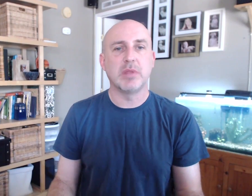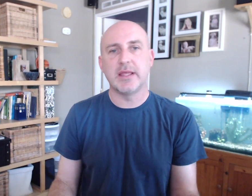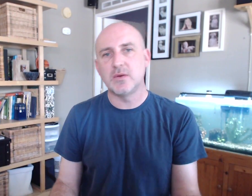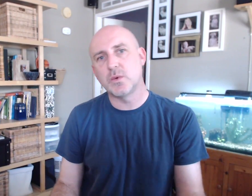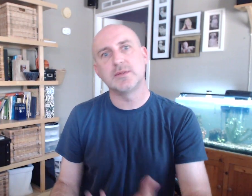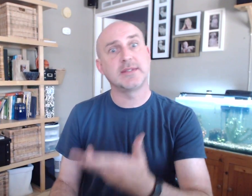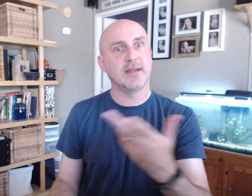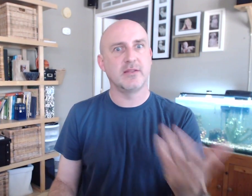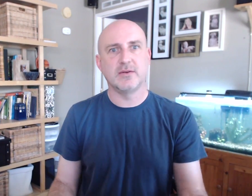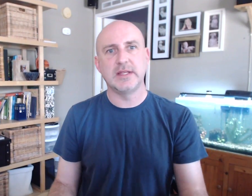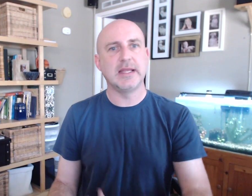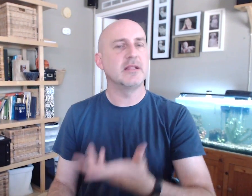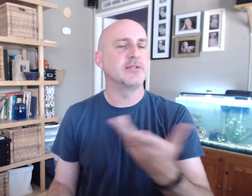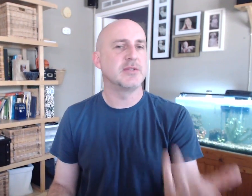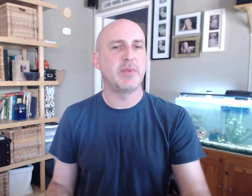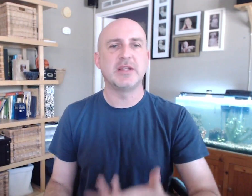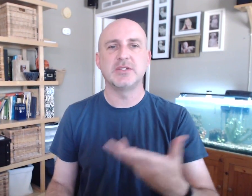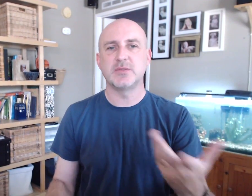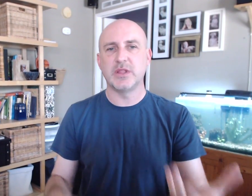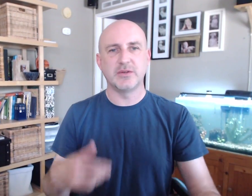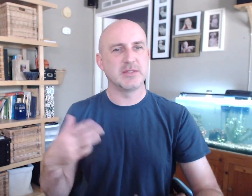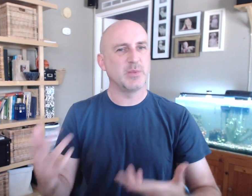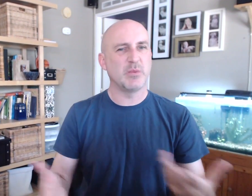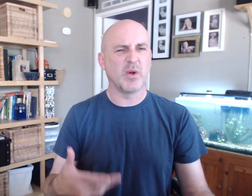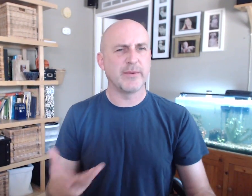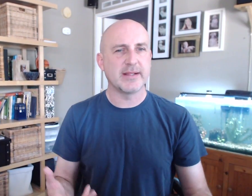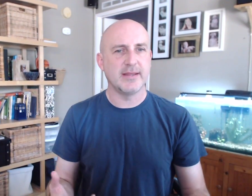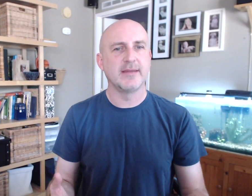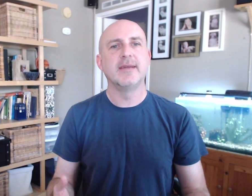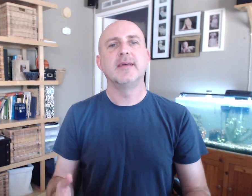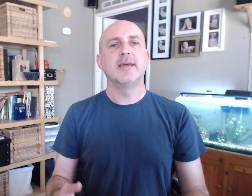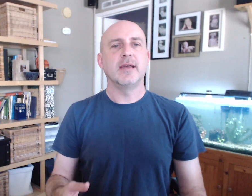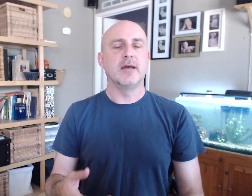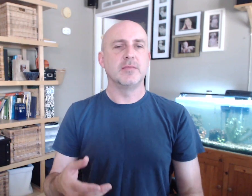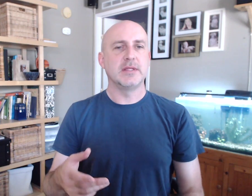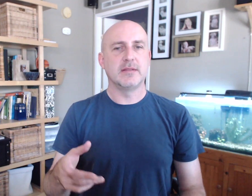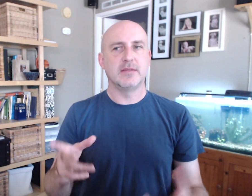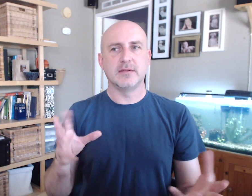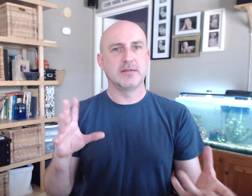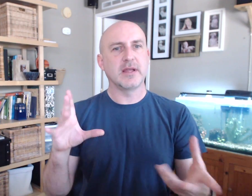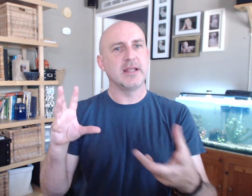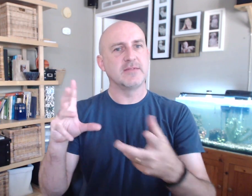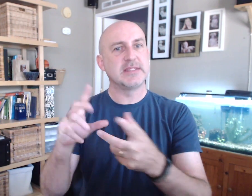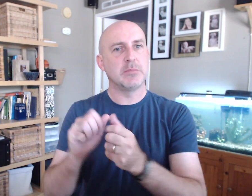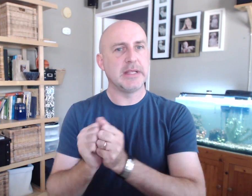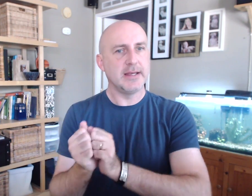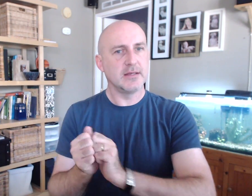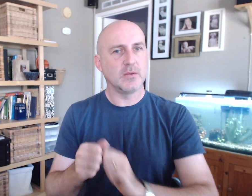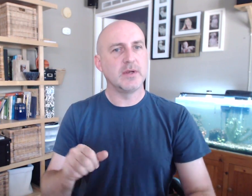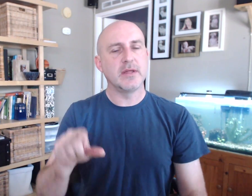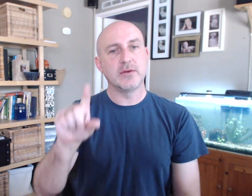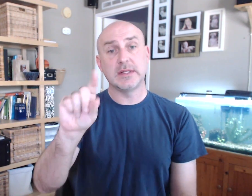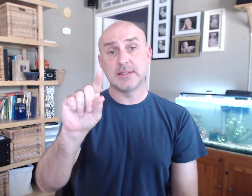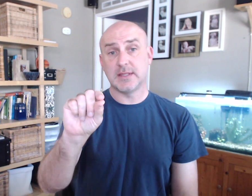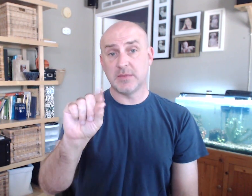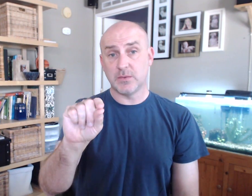blend words together in English or Spanish as we learn to speak more quickly. They kind of assimilate into one another, and that's the same thing with